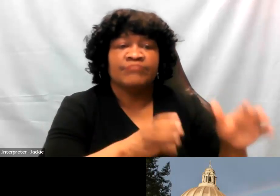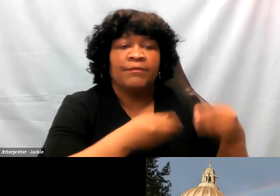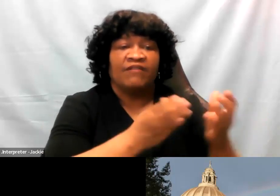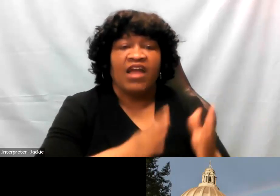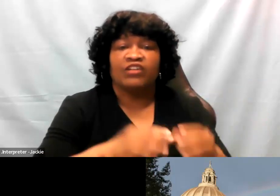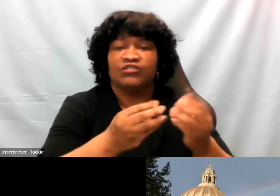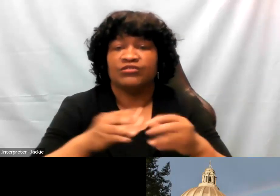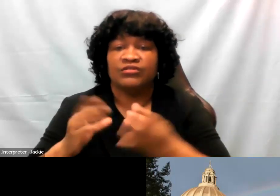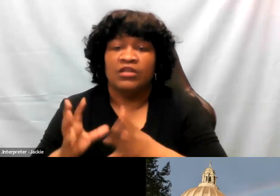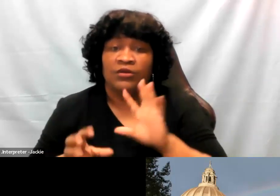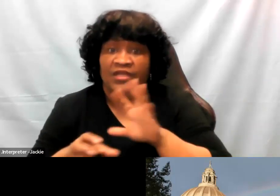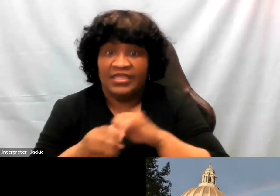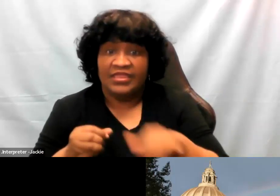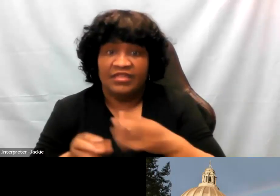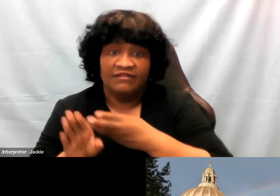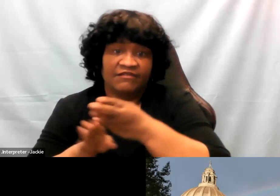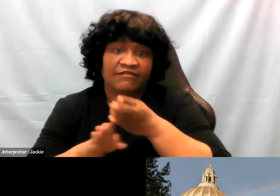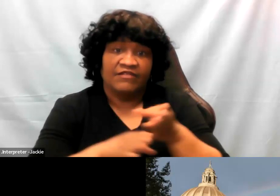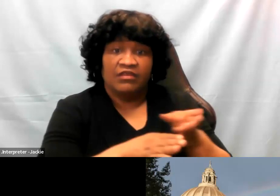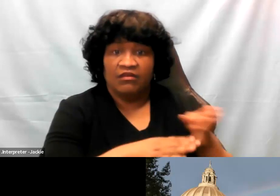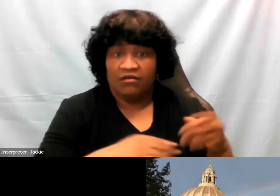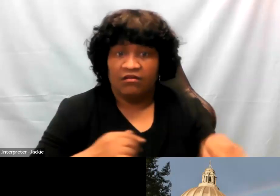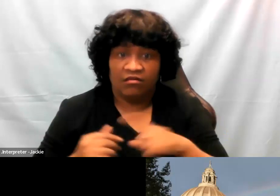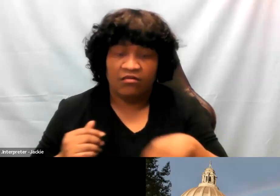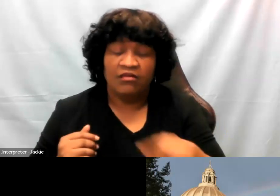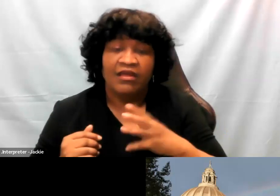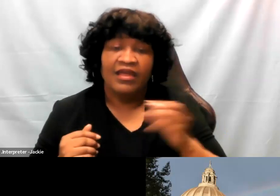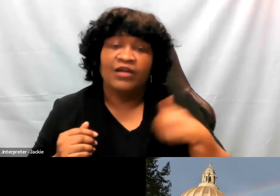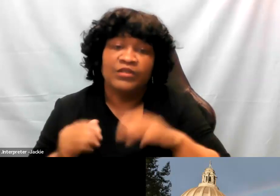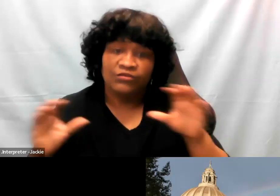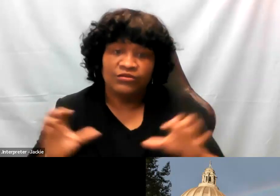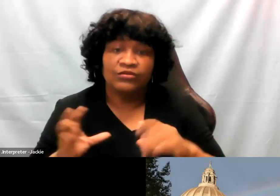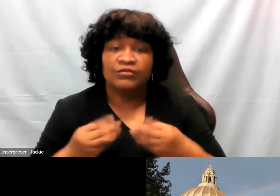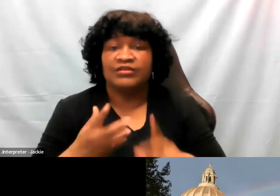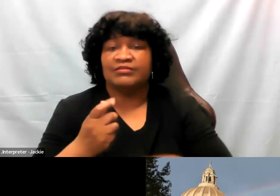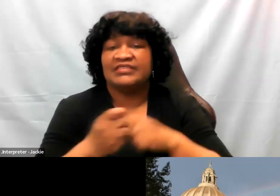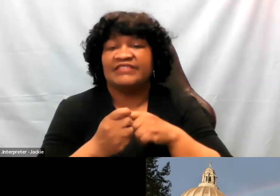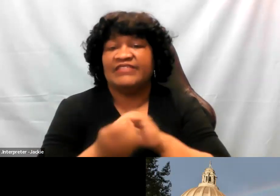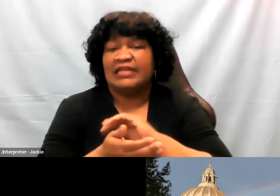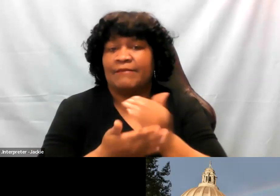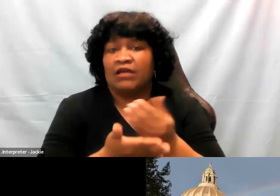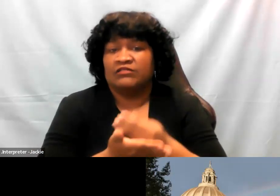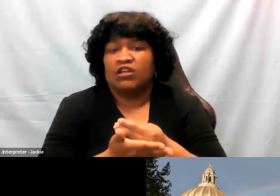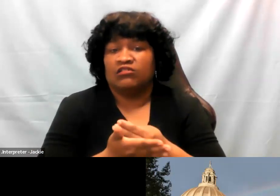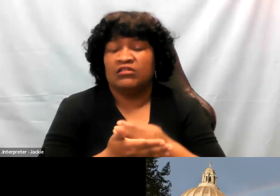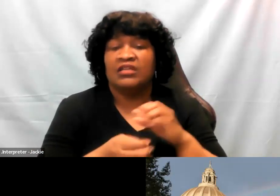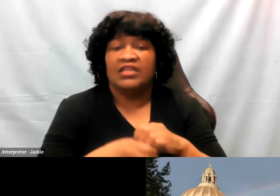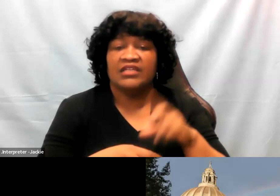providers in this field. We do put in specific dollars and have Department of